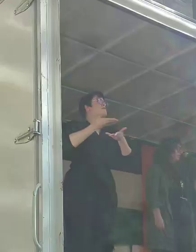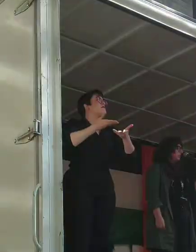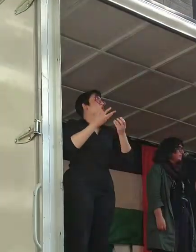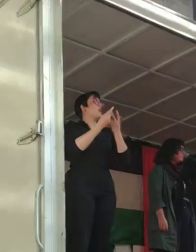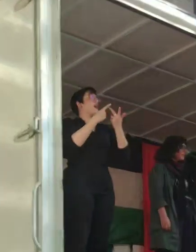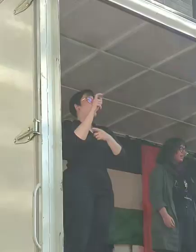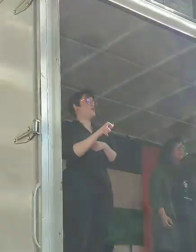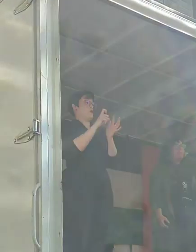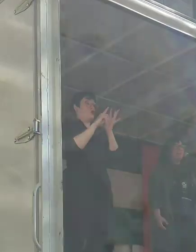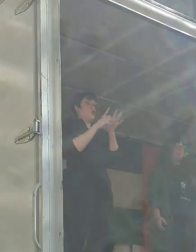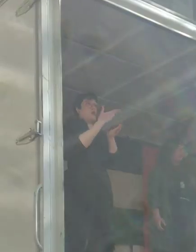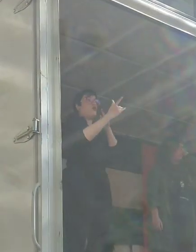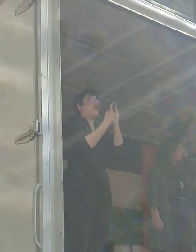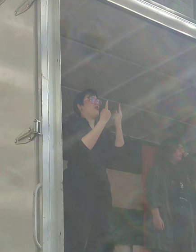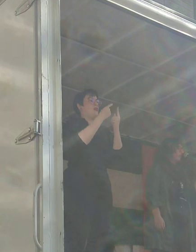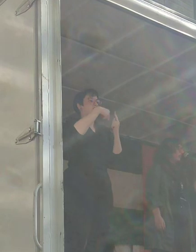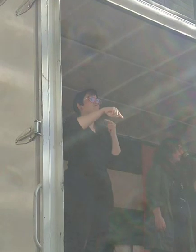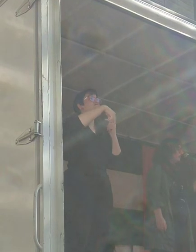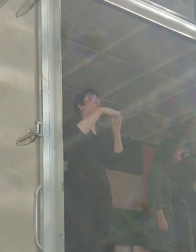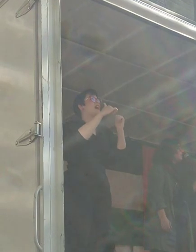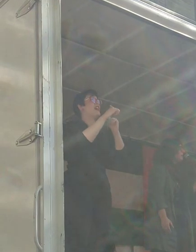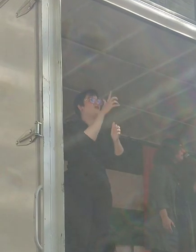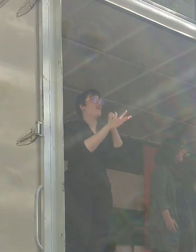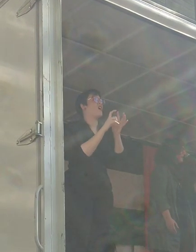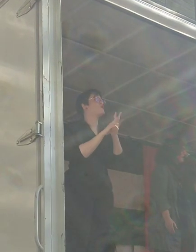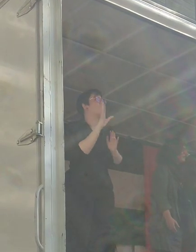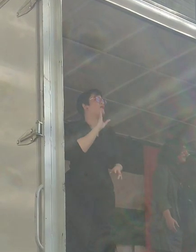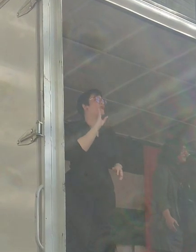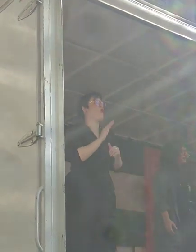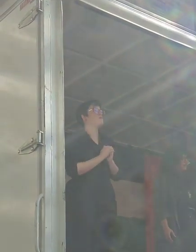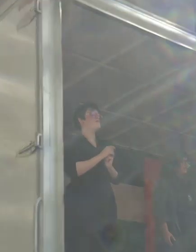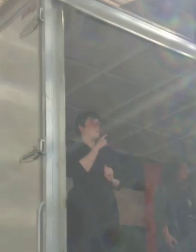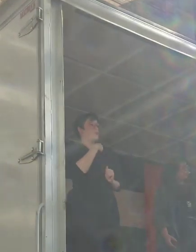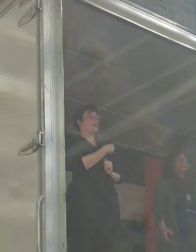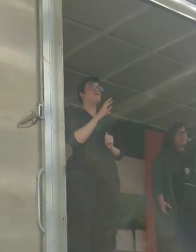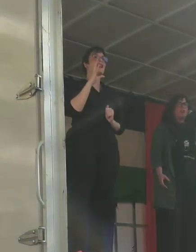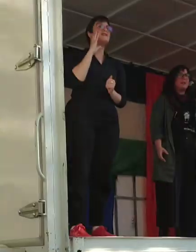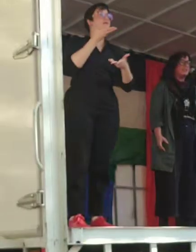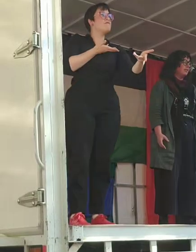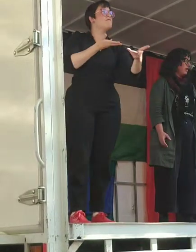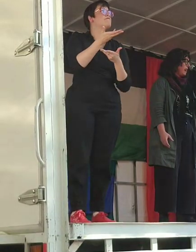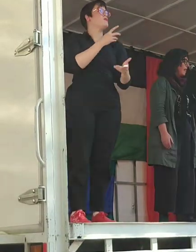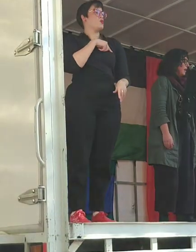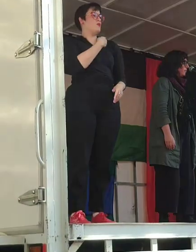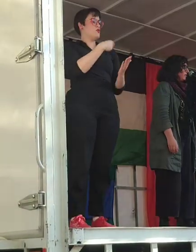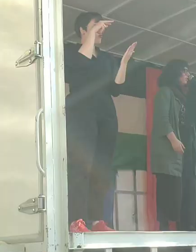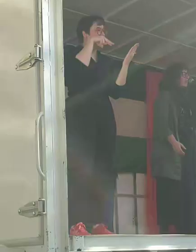you've never done before. Commit to having a new conversation. Commit to reading, commit to listening, commit to